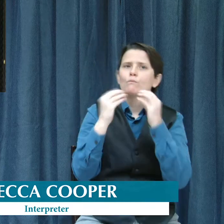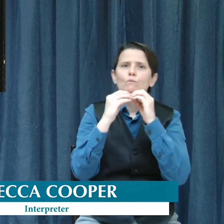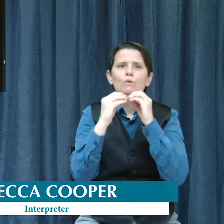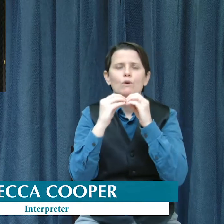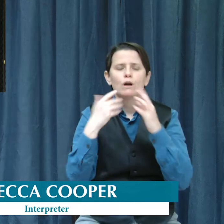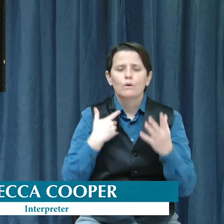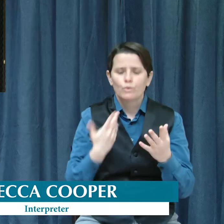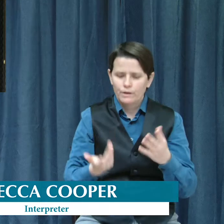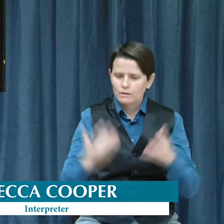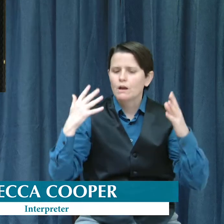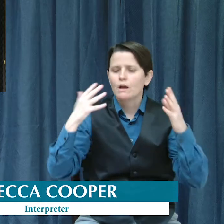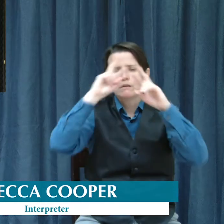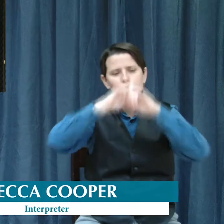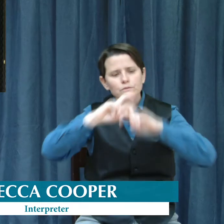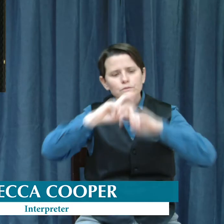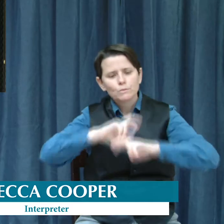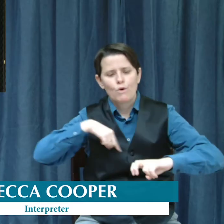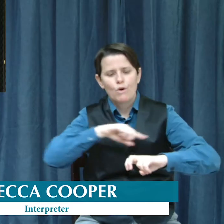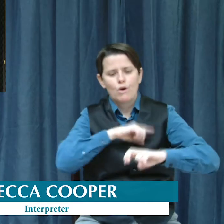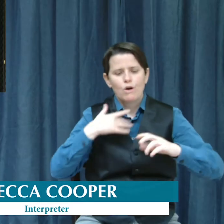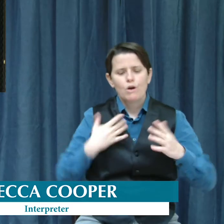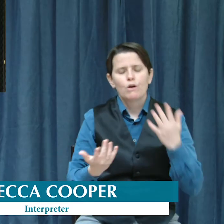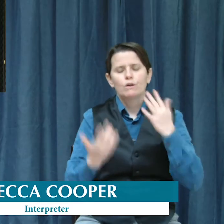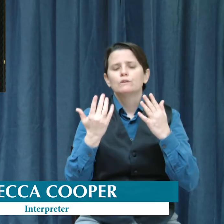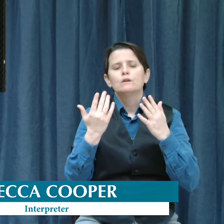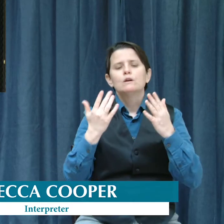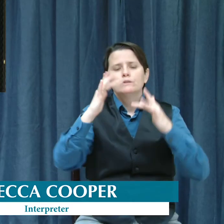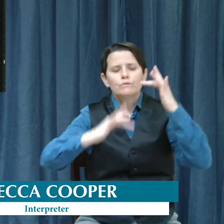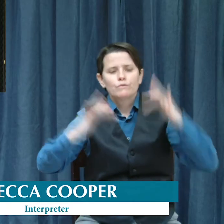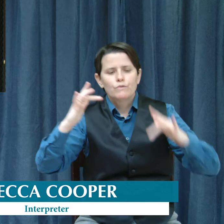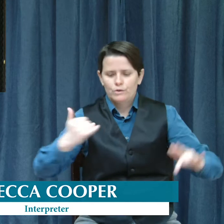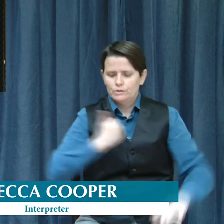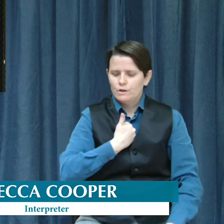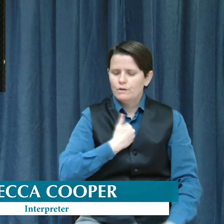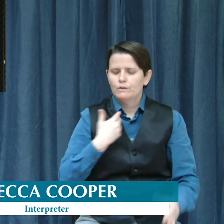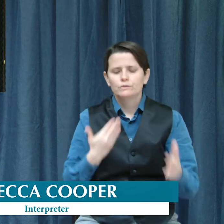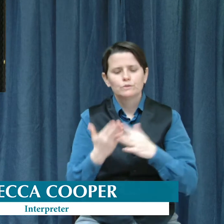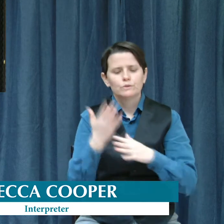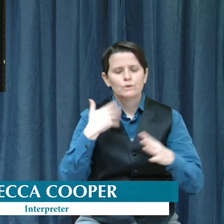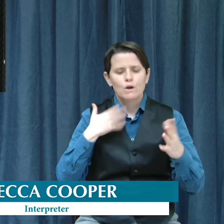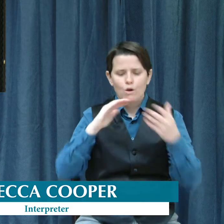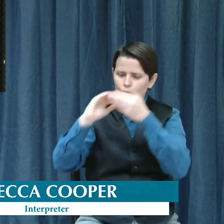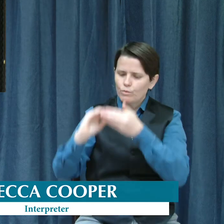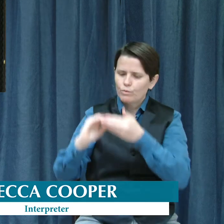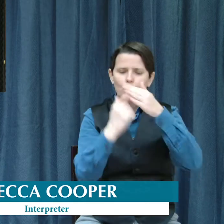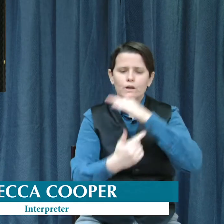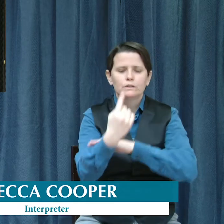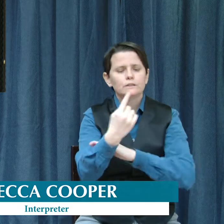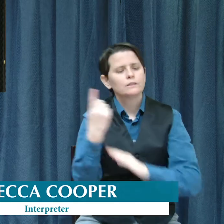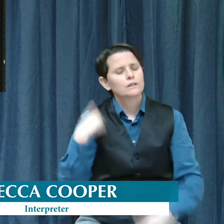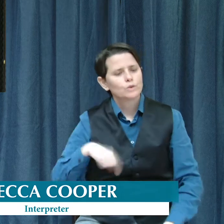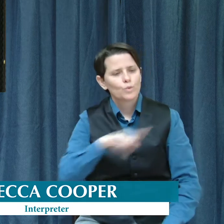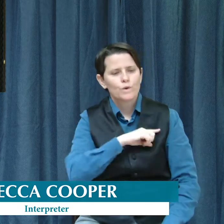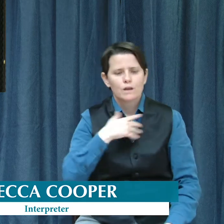diverse selves within our divine oneness. In order to understand who we are, the